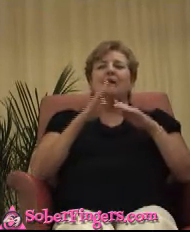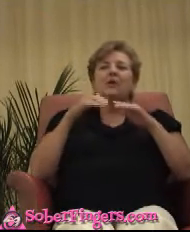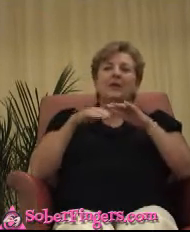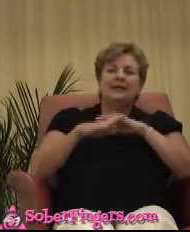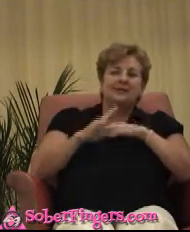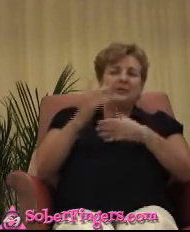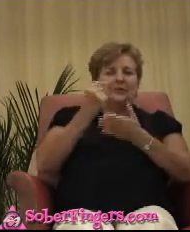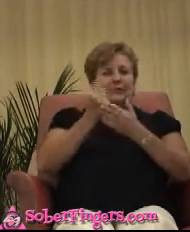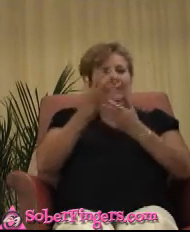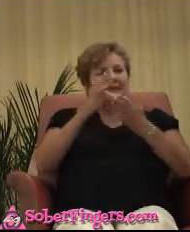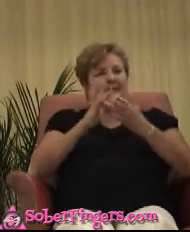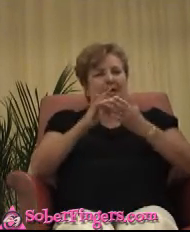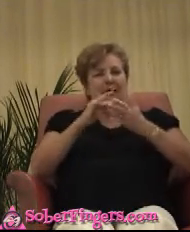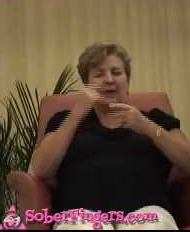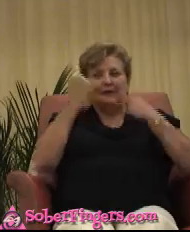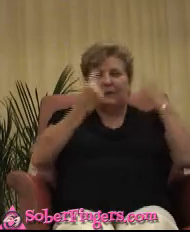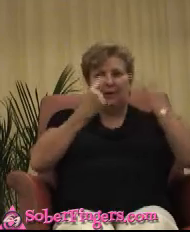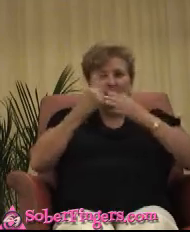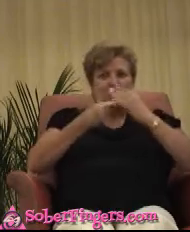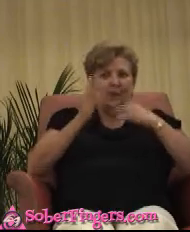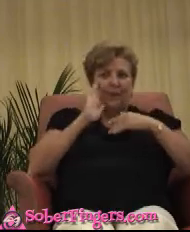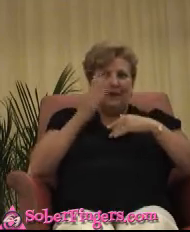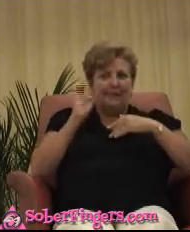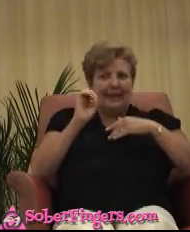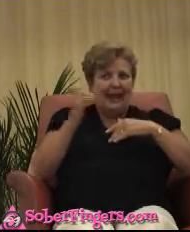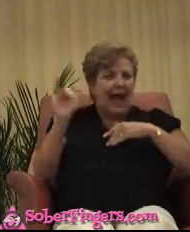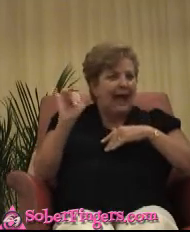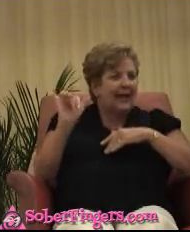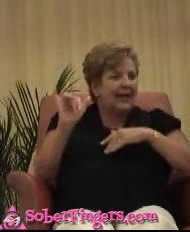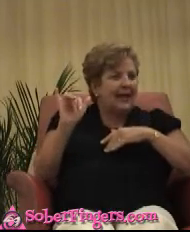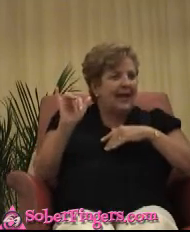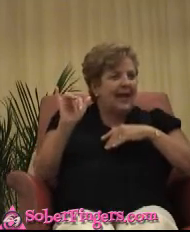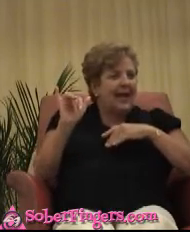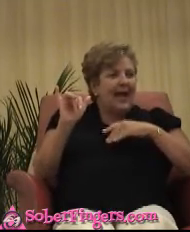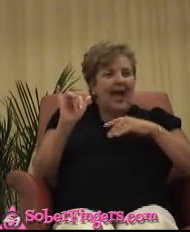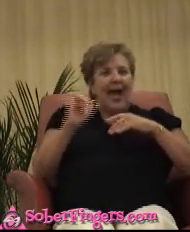that ever flashed through my mind at that moment was that movie, One Flew Over the Cuckoo's Nest.